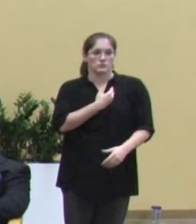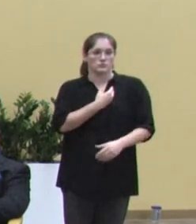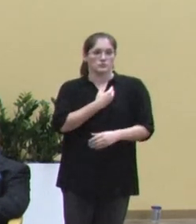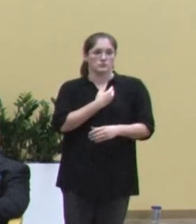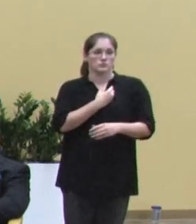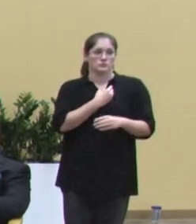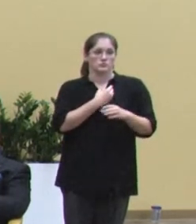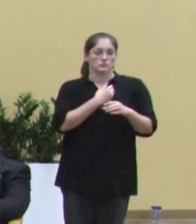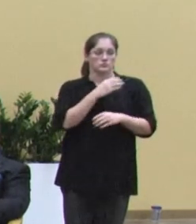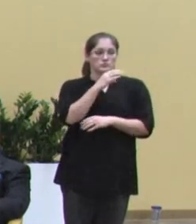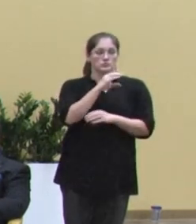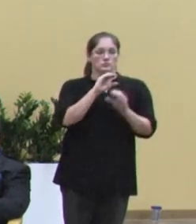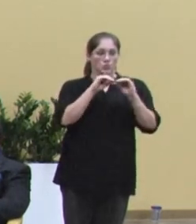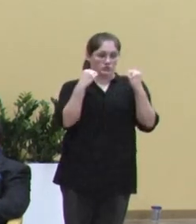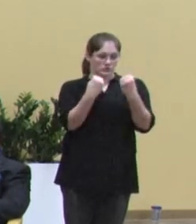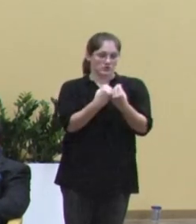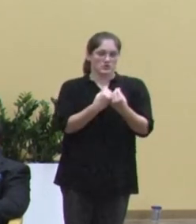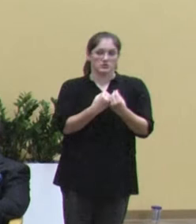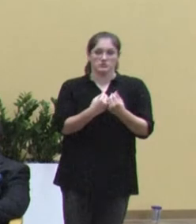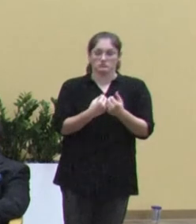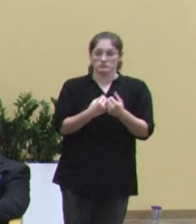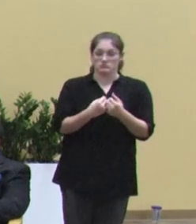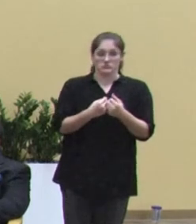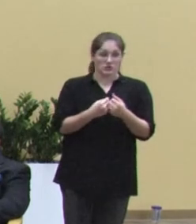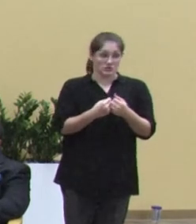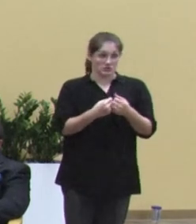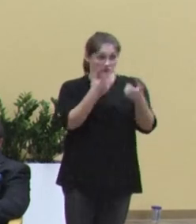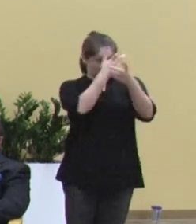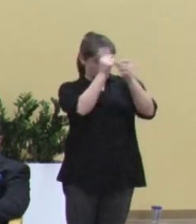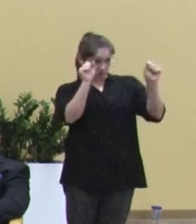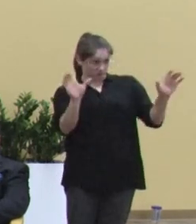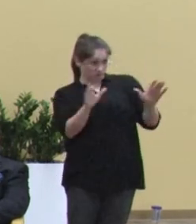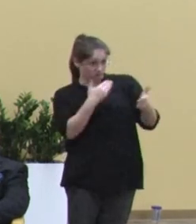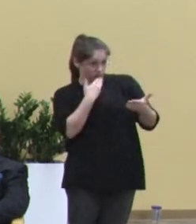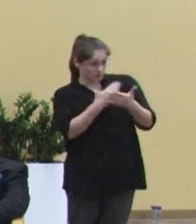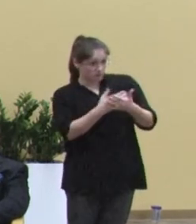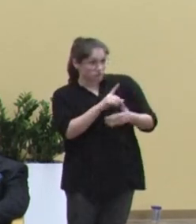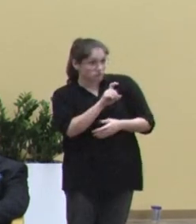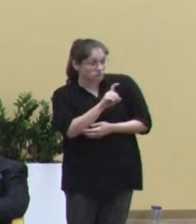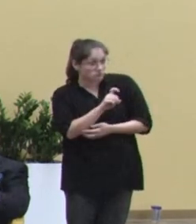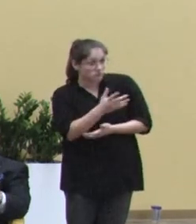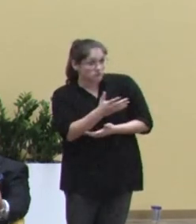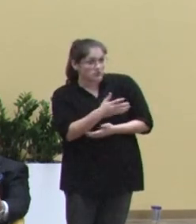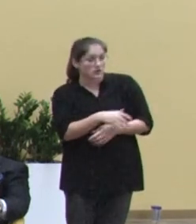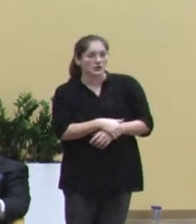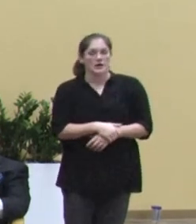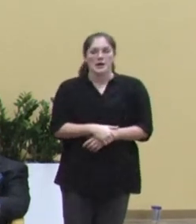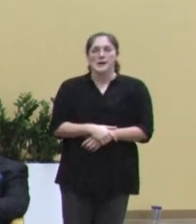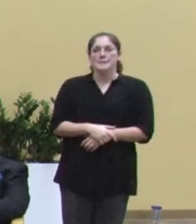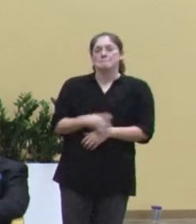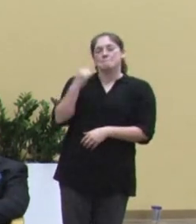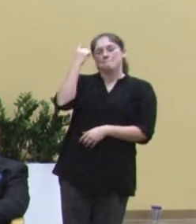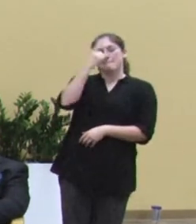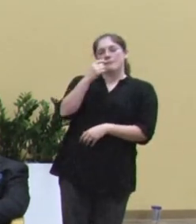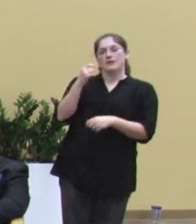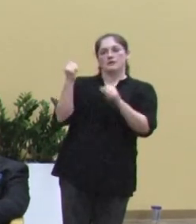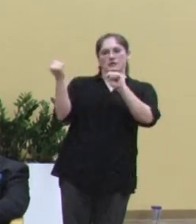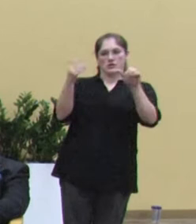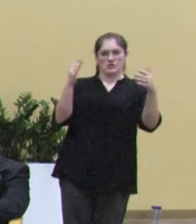Antonio, actually grew. Has the president done a good job by you? I think, like everyone here,